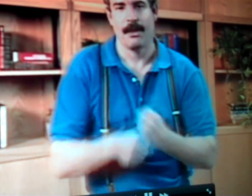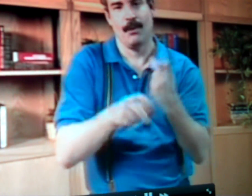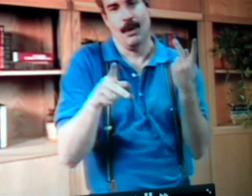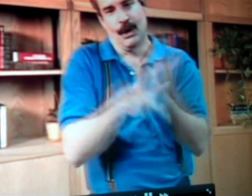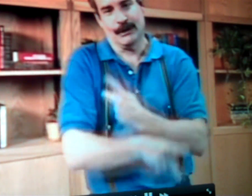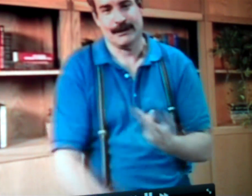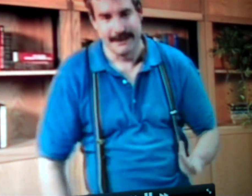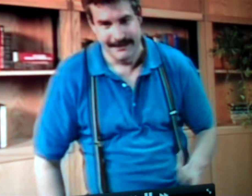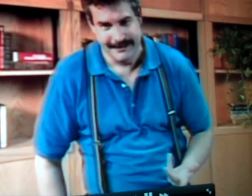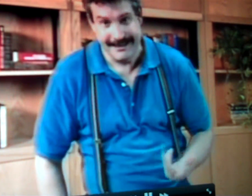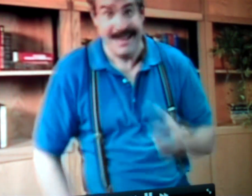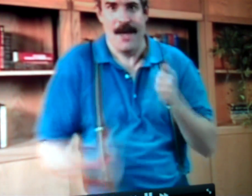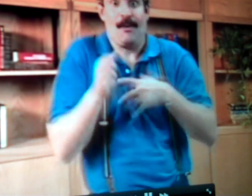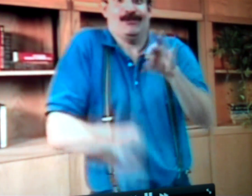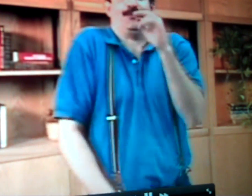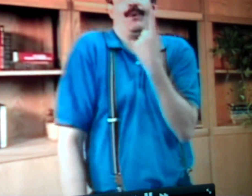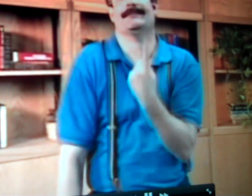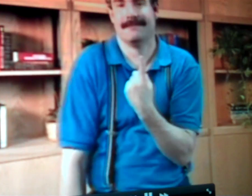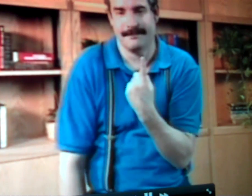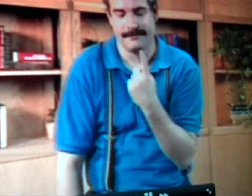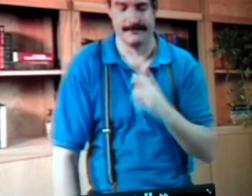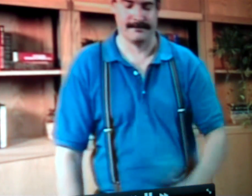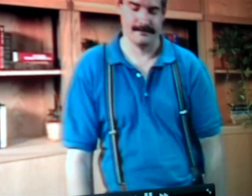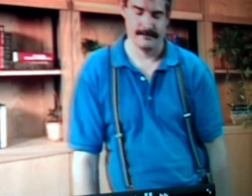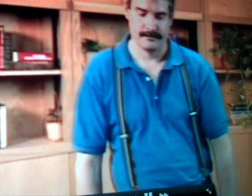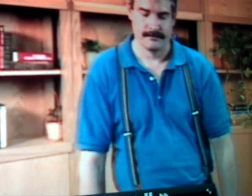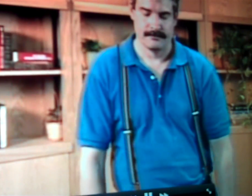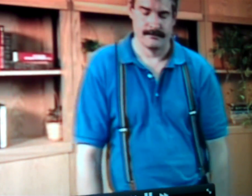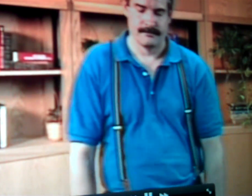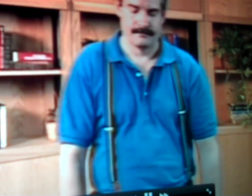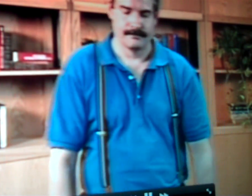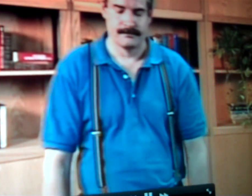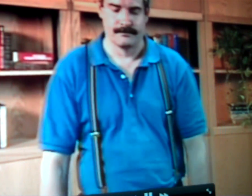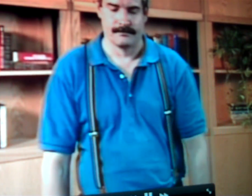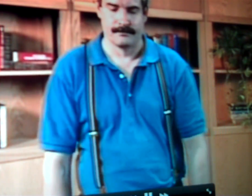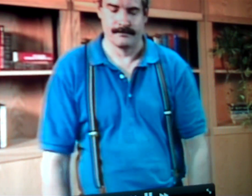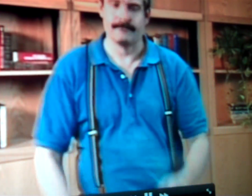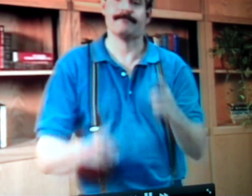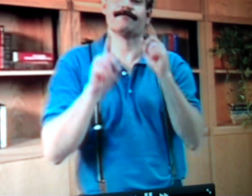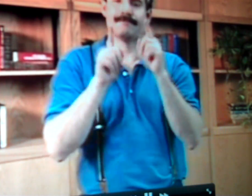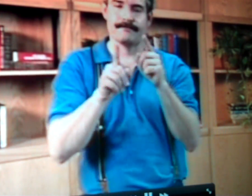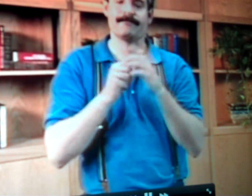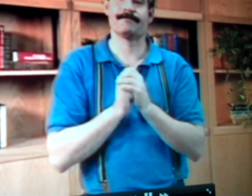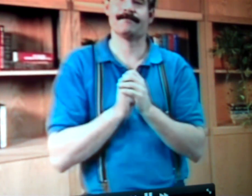a second college accepted me, and now I was forced to make a decision.